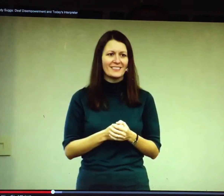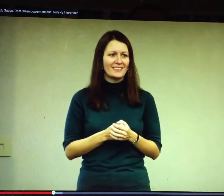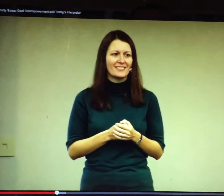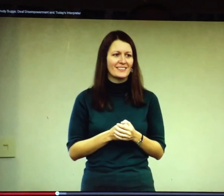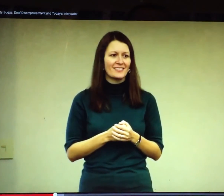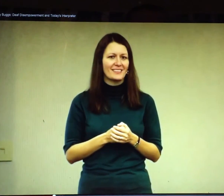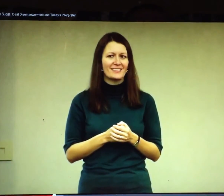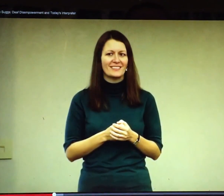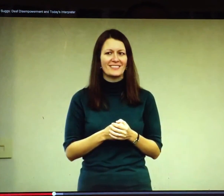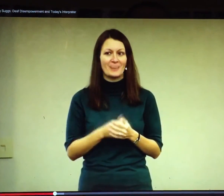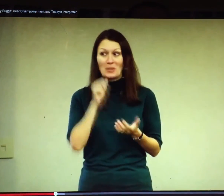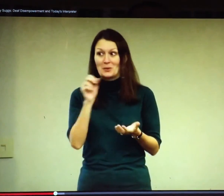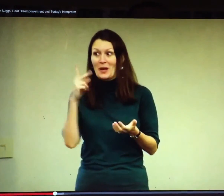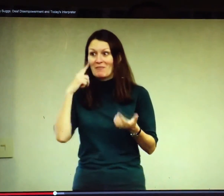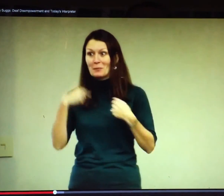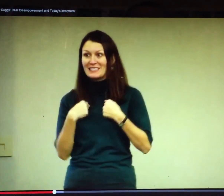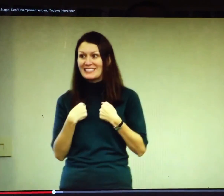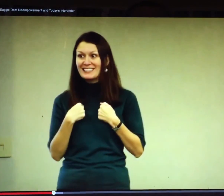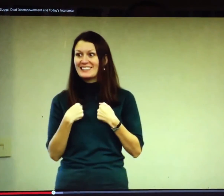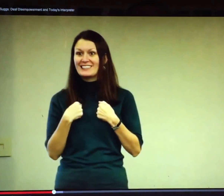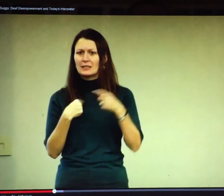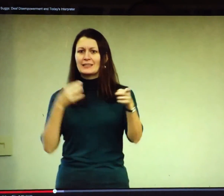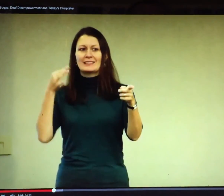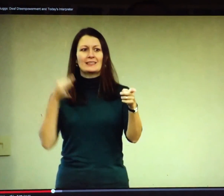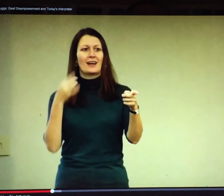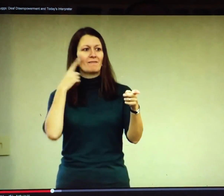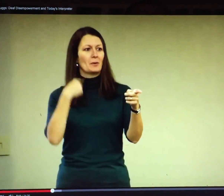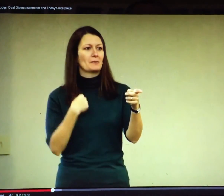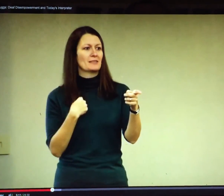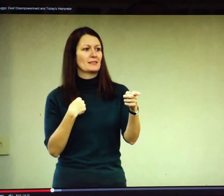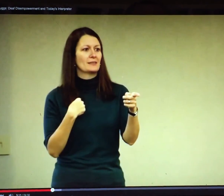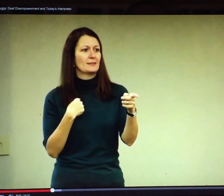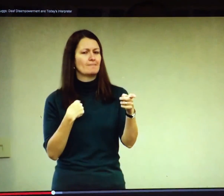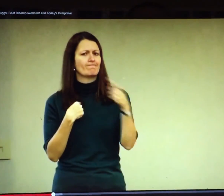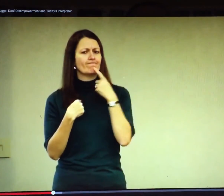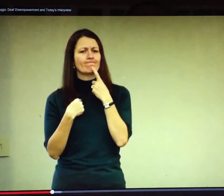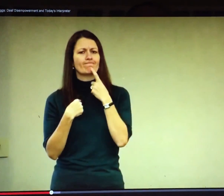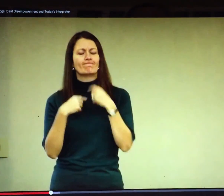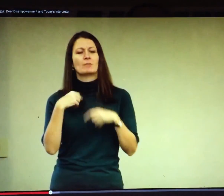So, you know, that's not okay. That's not okay for me, for her to decide